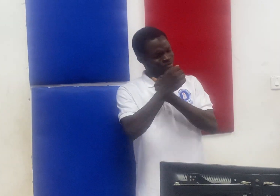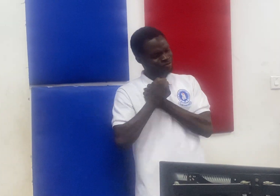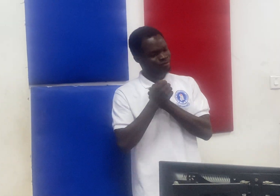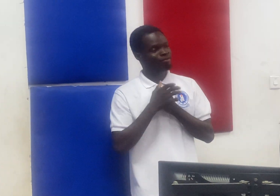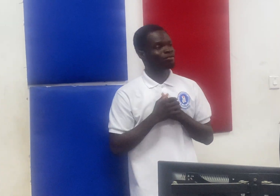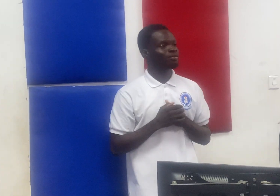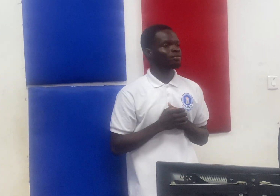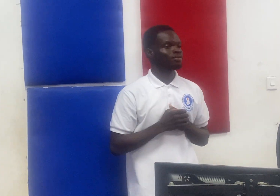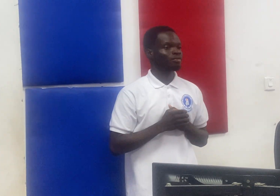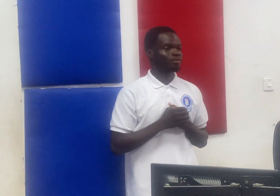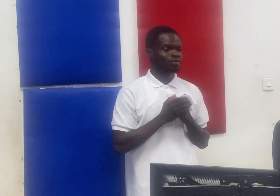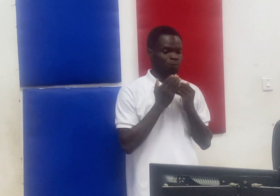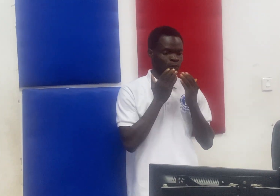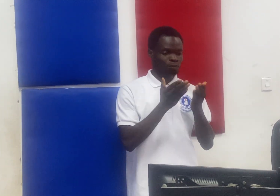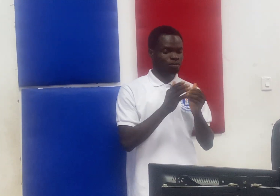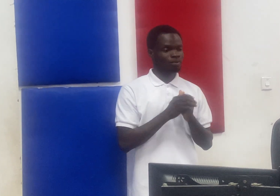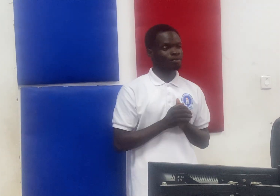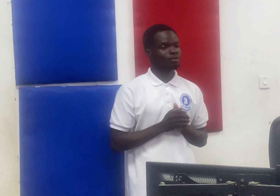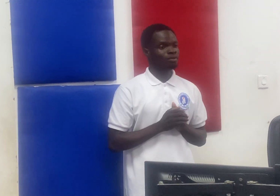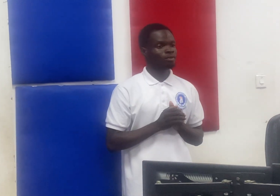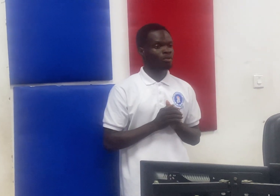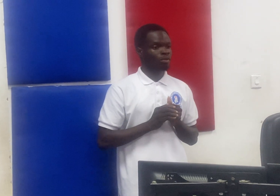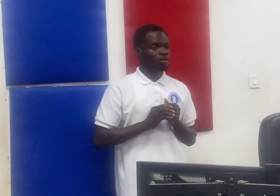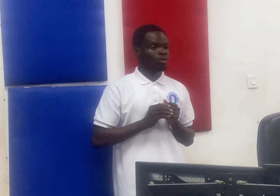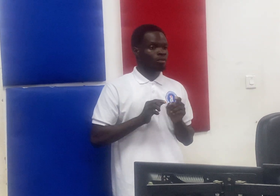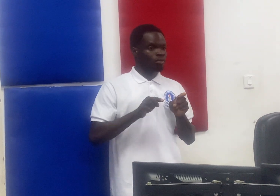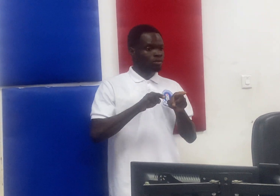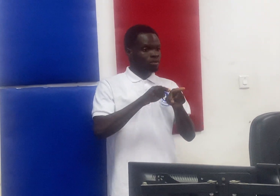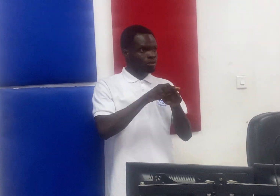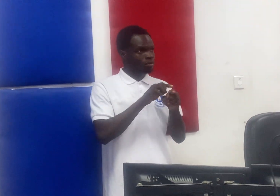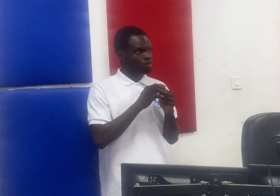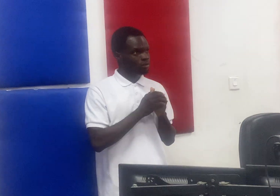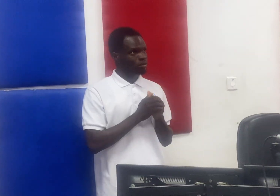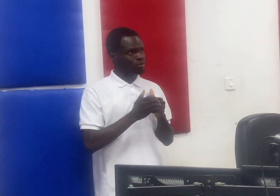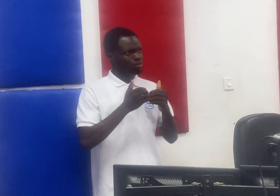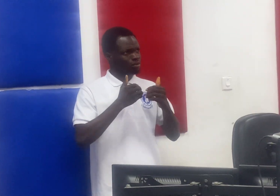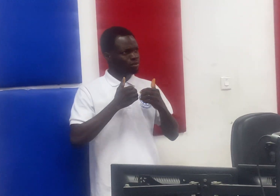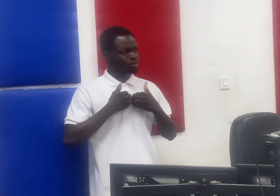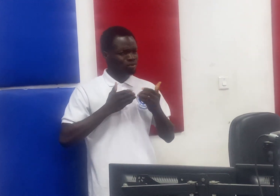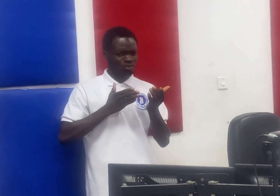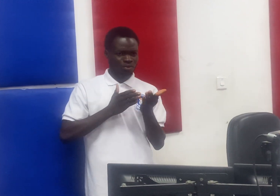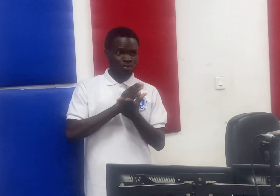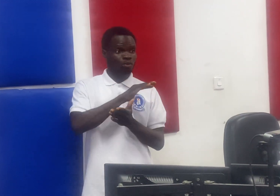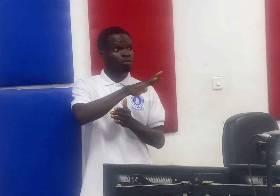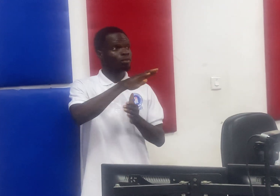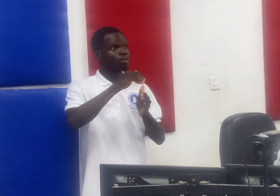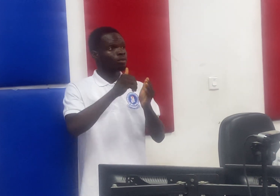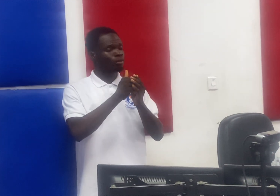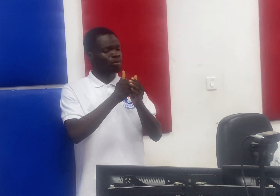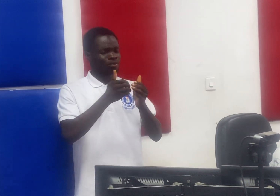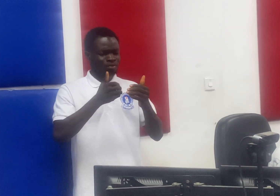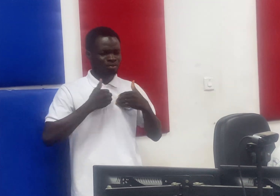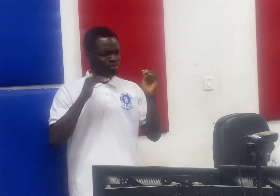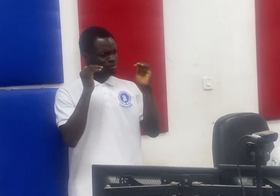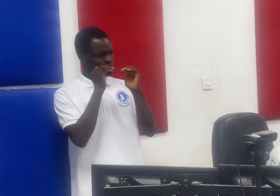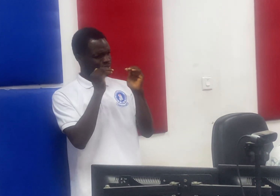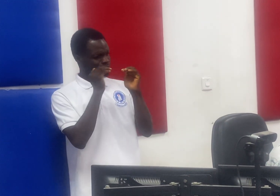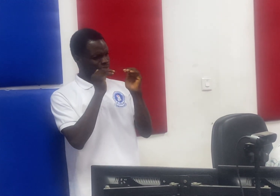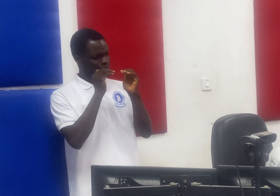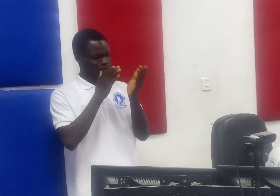so much. So looking at we having the rights, we all have equal rights to love and to be